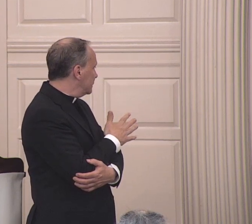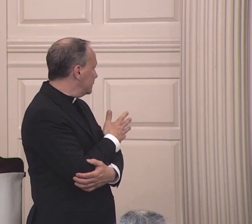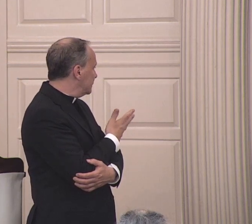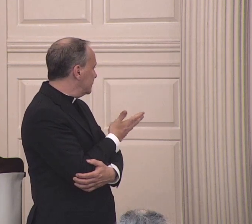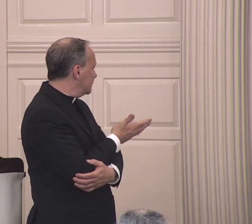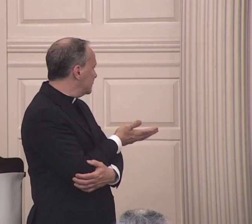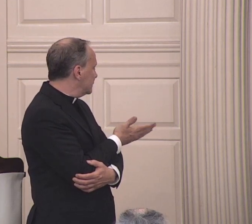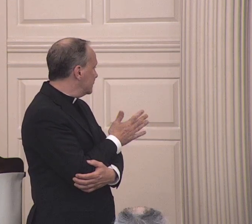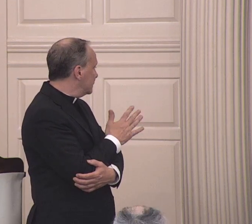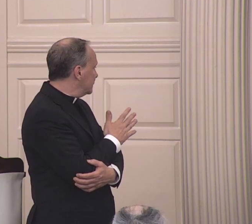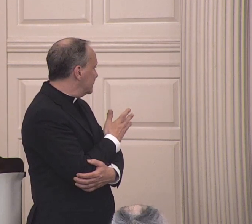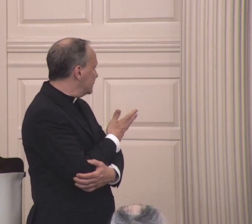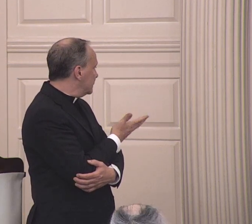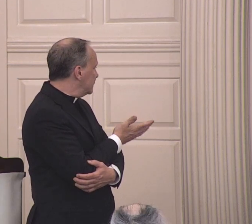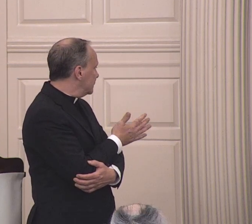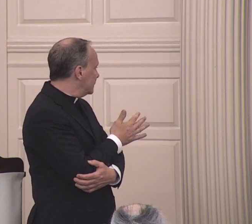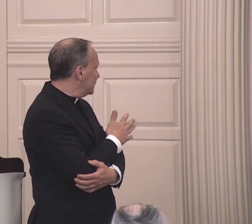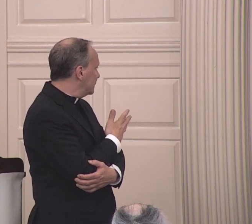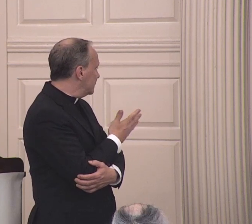sit